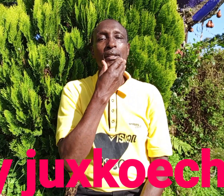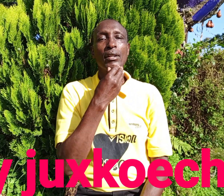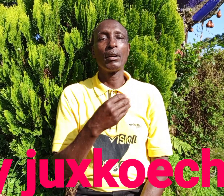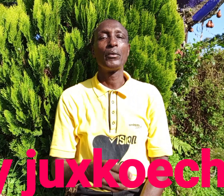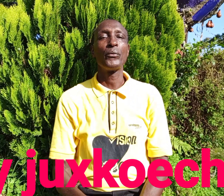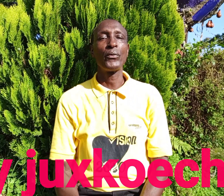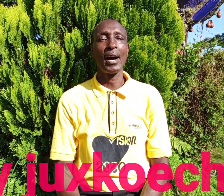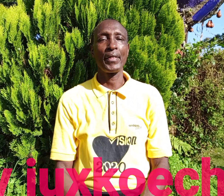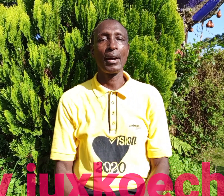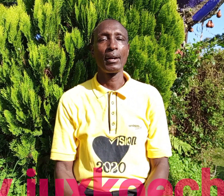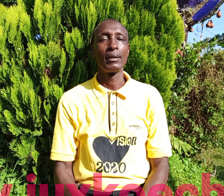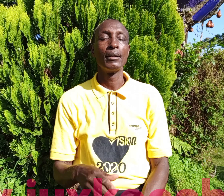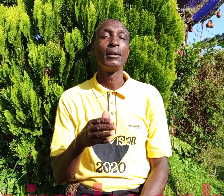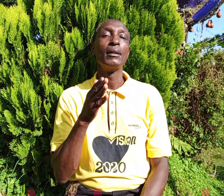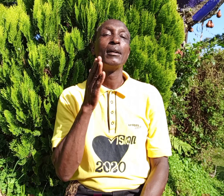Aboyo father.